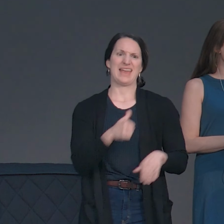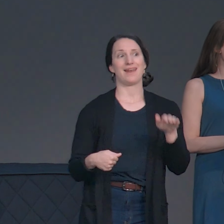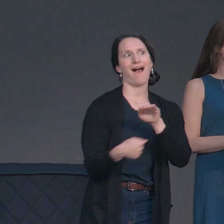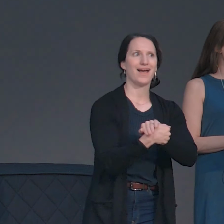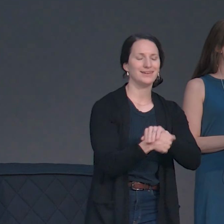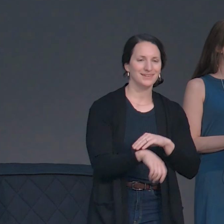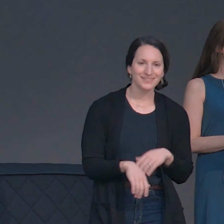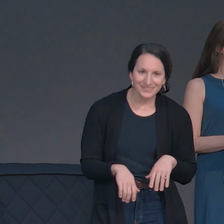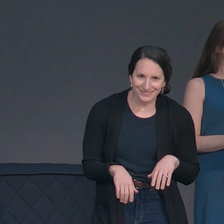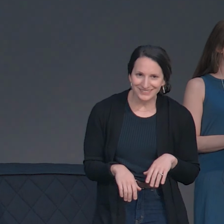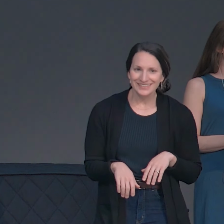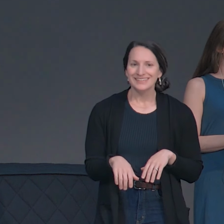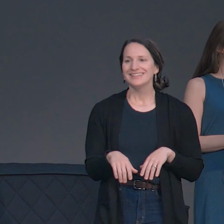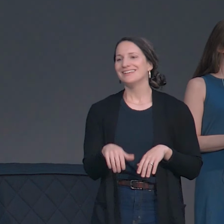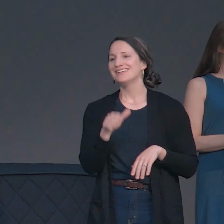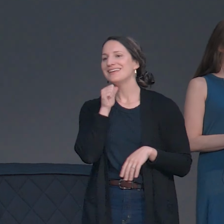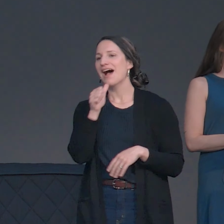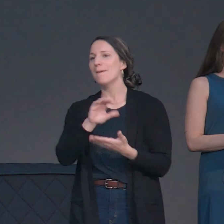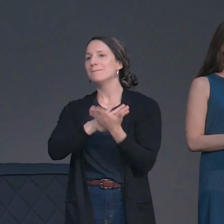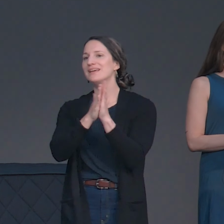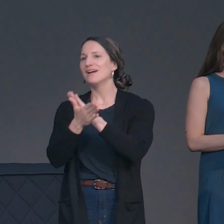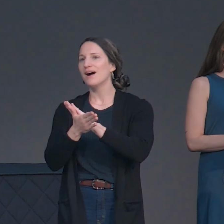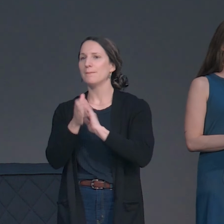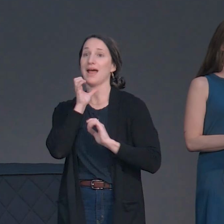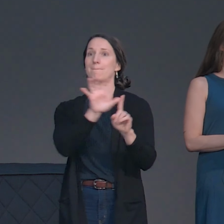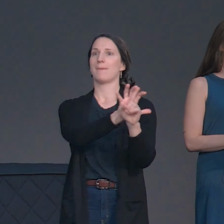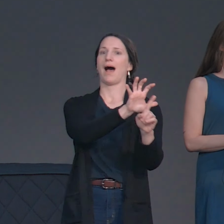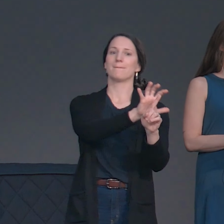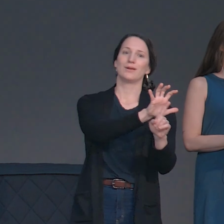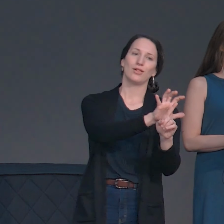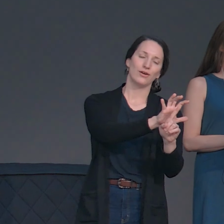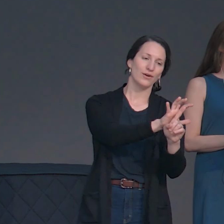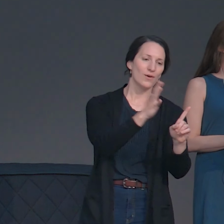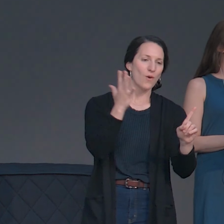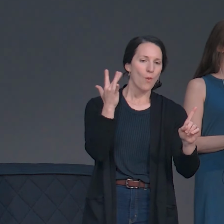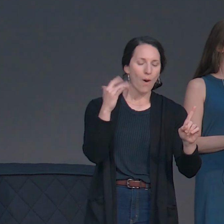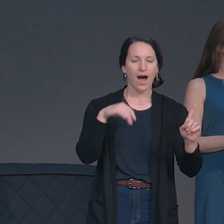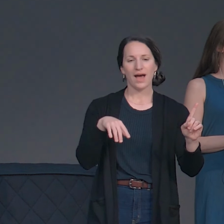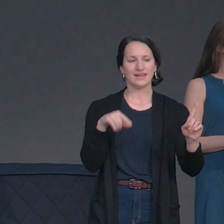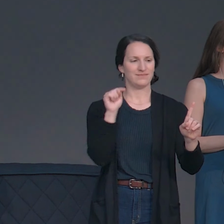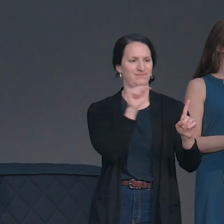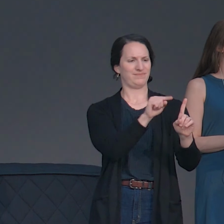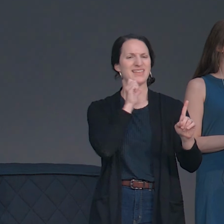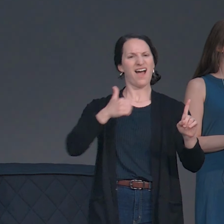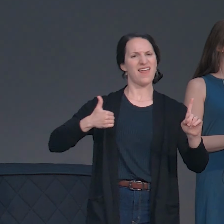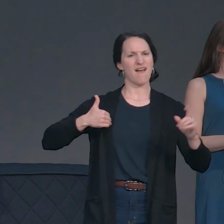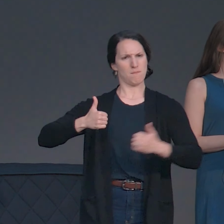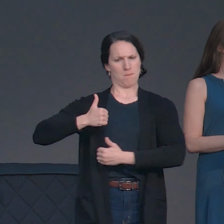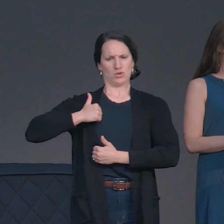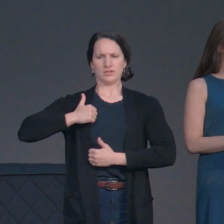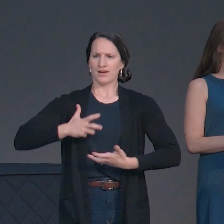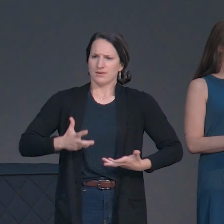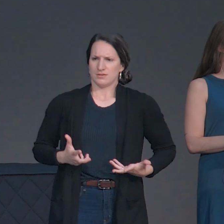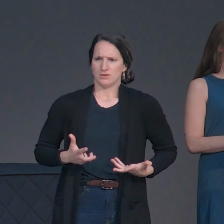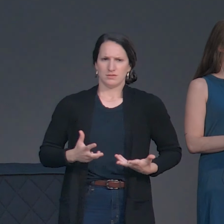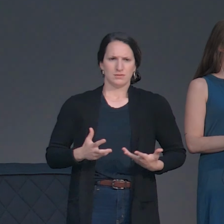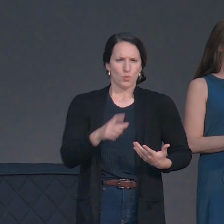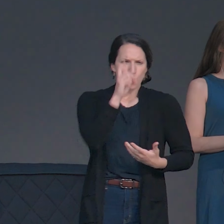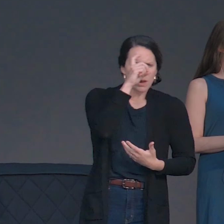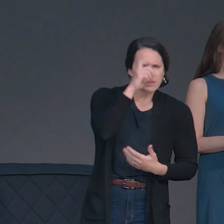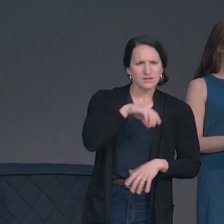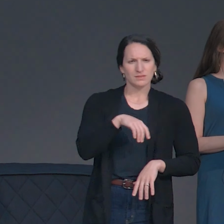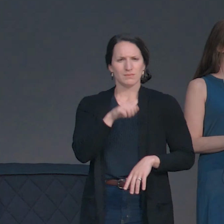become unpopular because he didn't have any necessary military might. He was not mocked